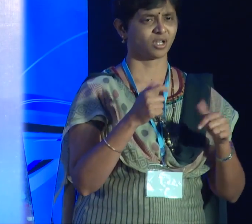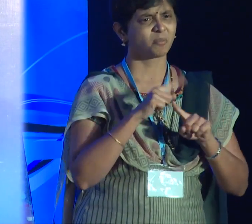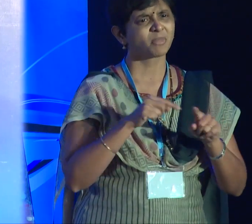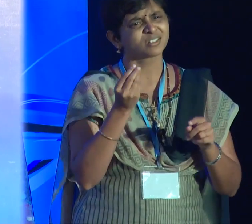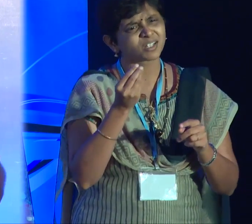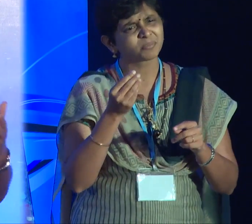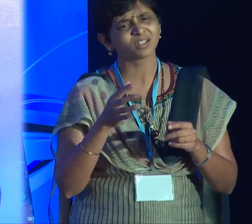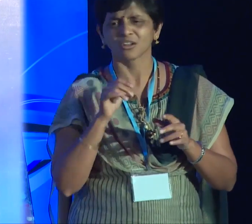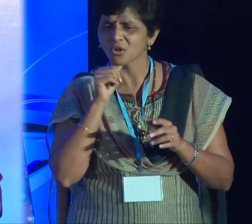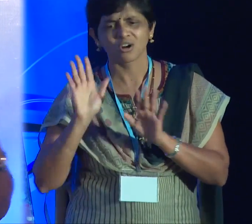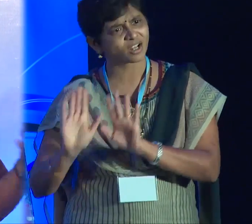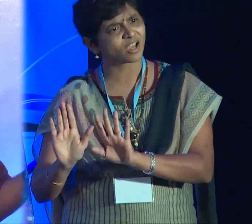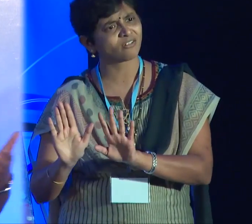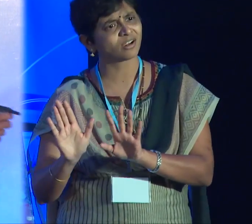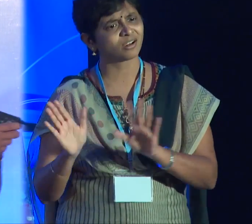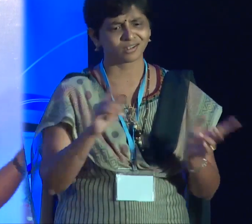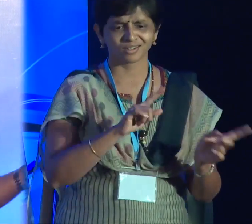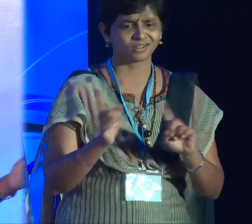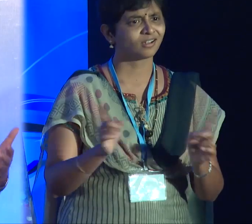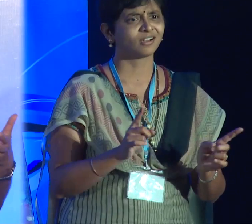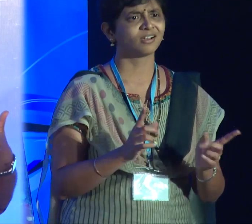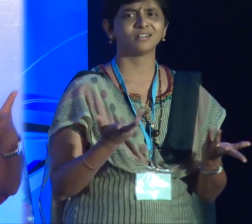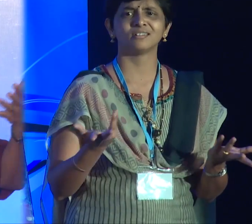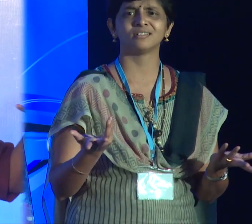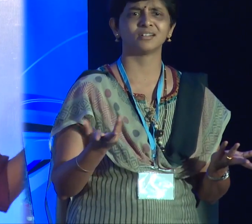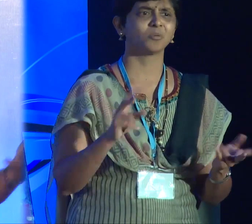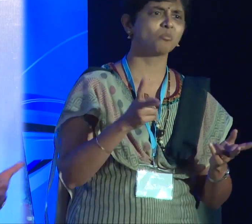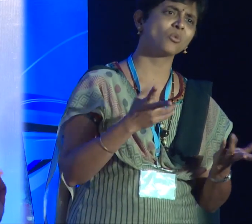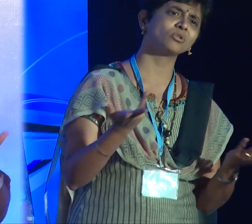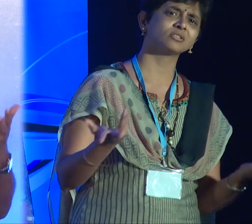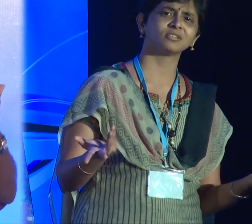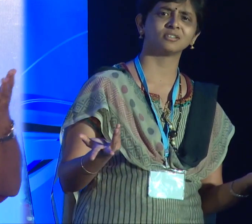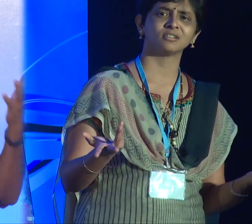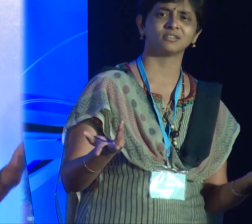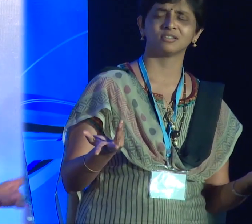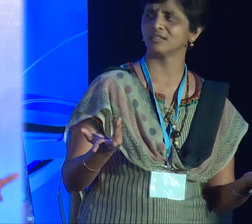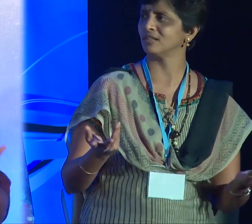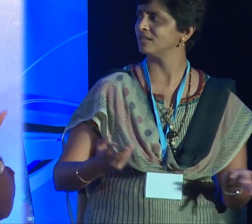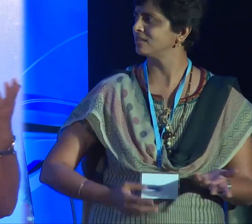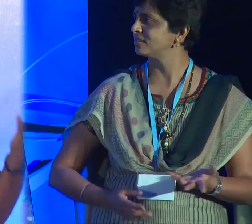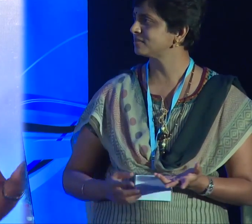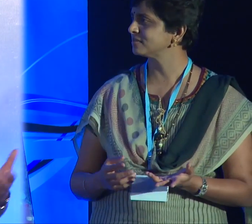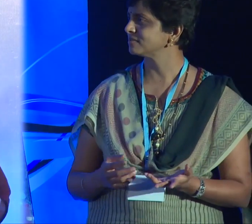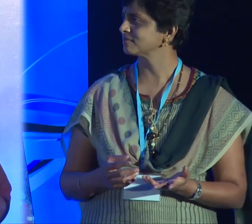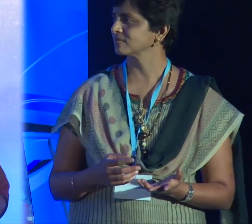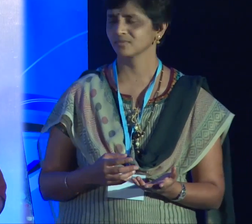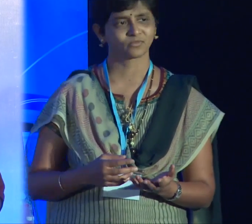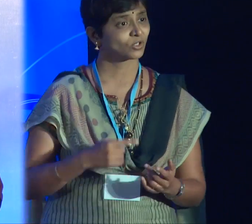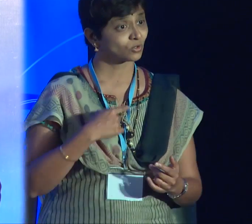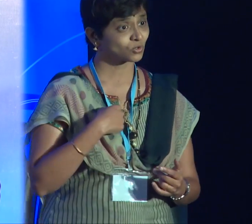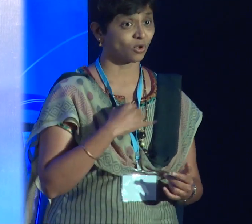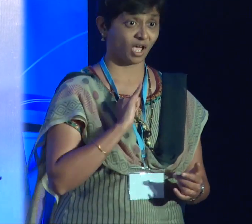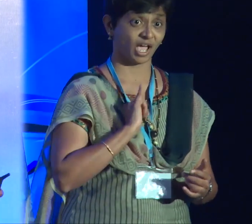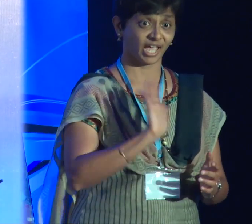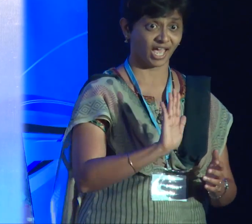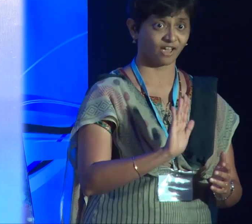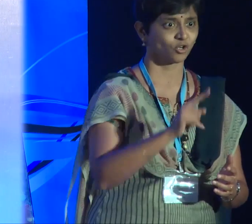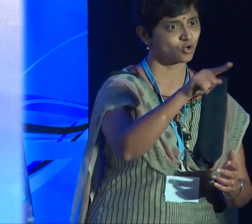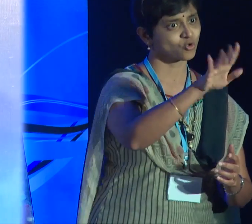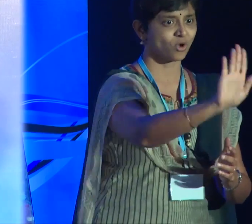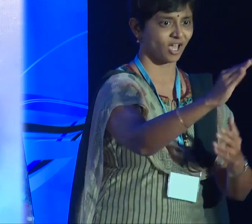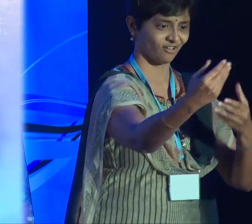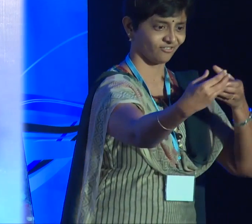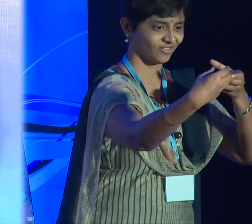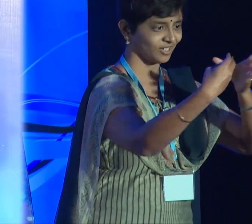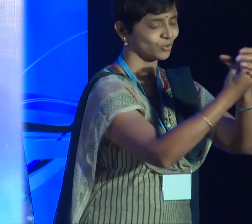don't have something, and therefore we connect with other people and therefore create a network and together try to complete things.